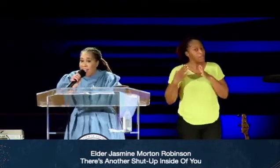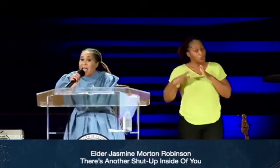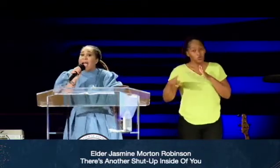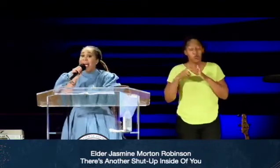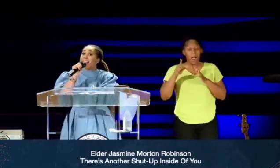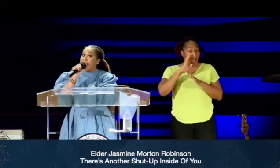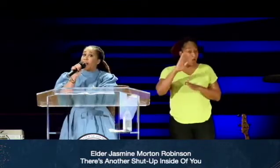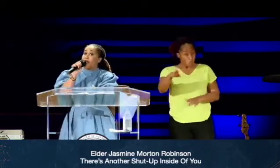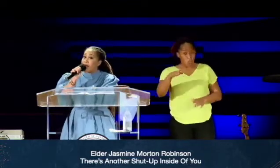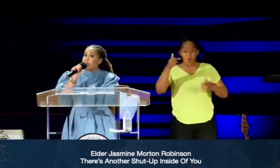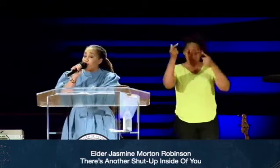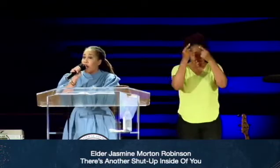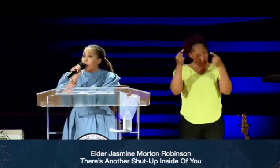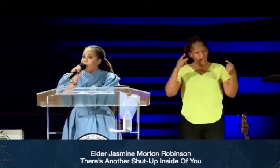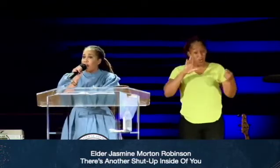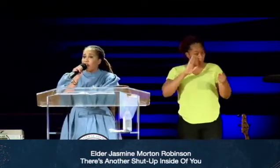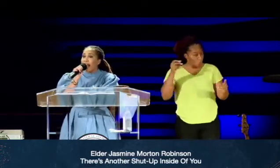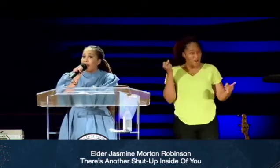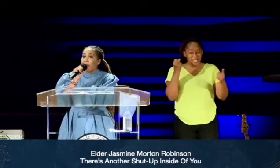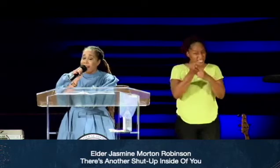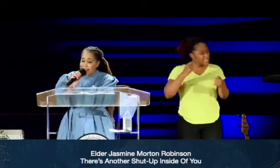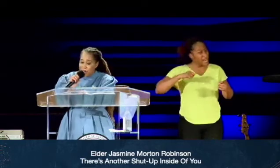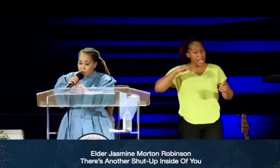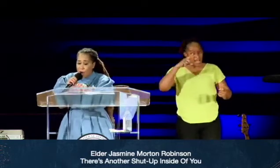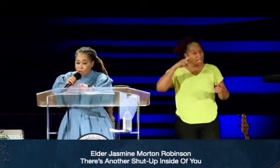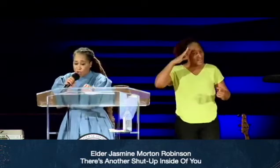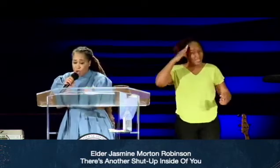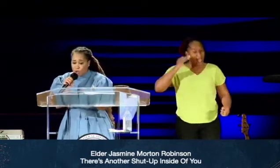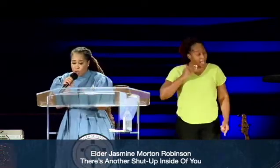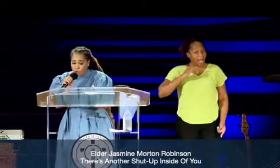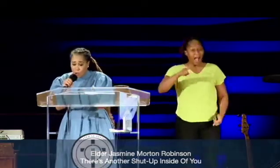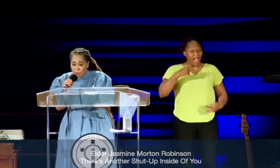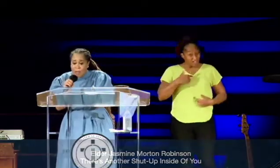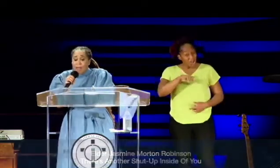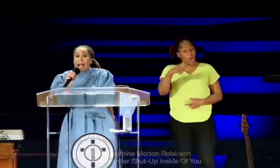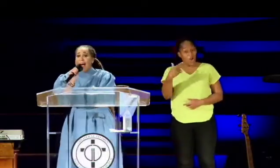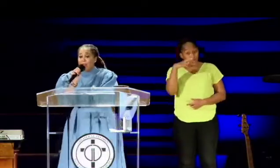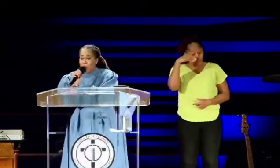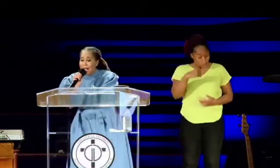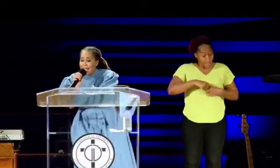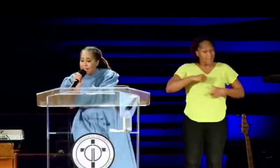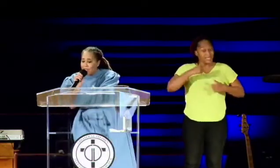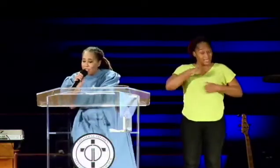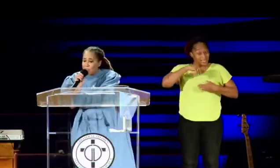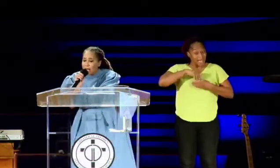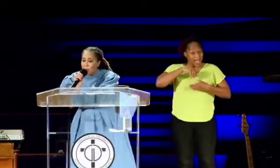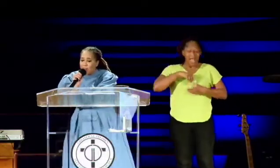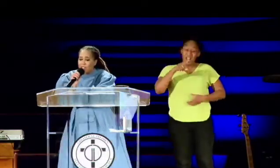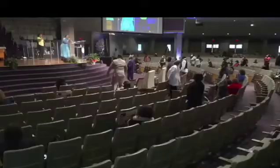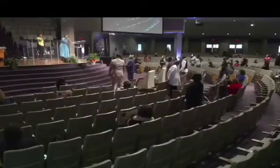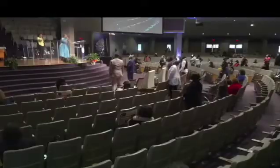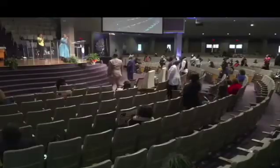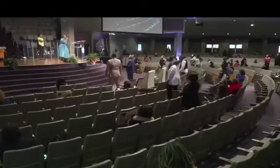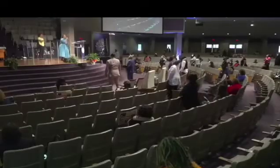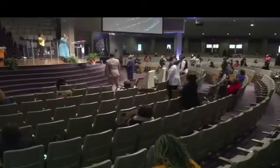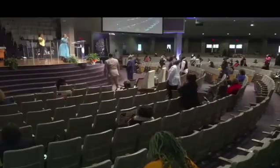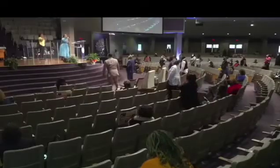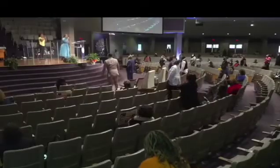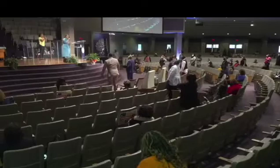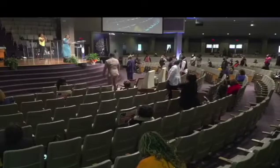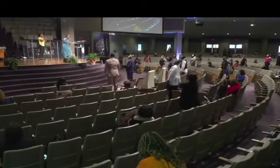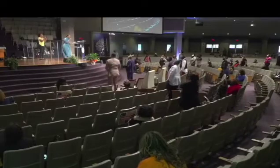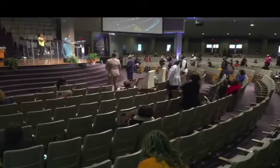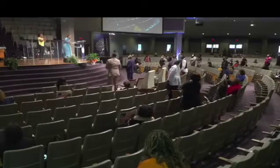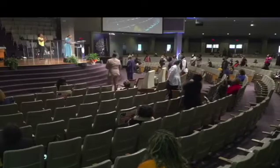his head. I've got another shut up inside of me, and I know that you do too. How do I have this power? Because once I